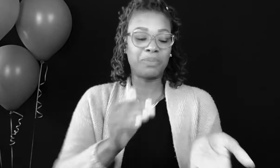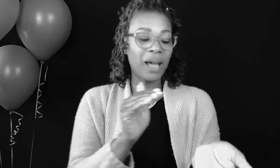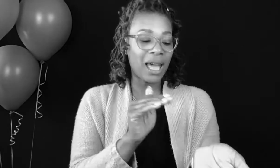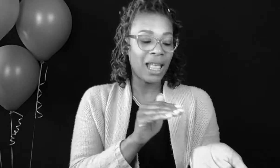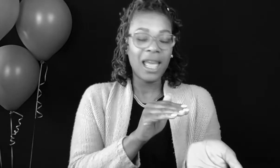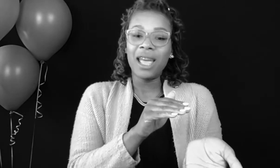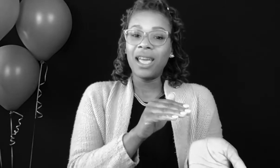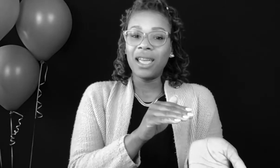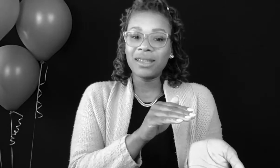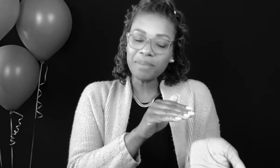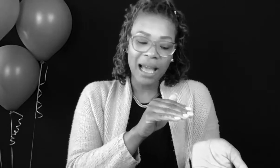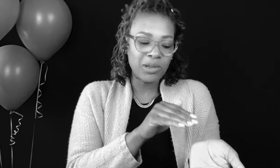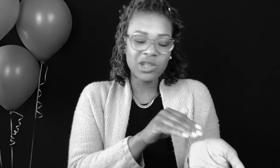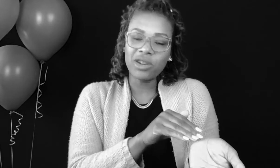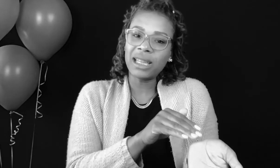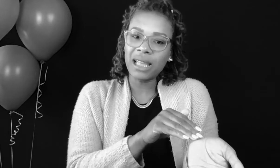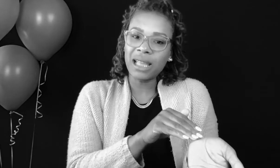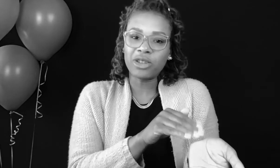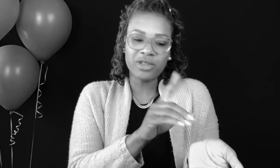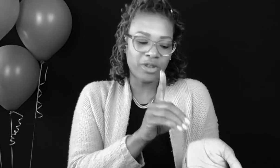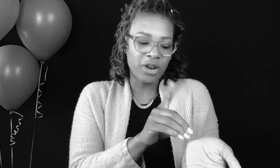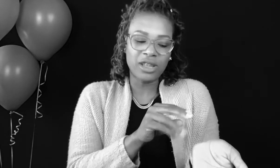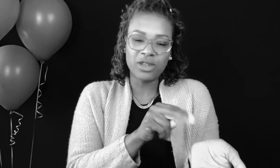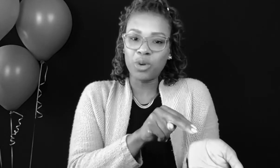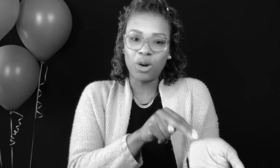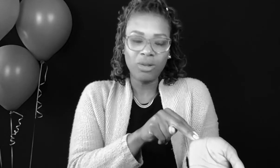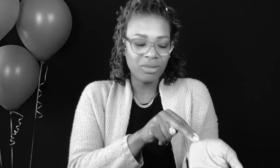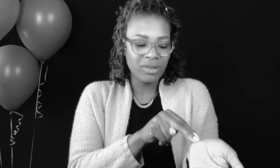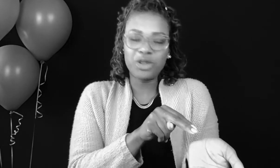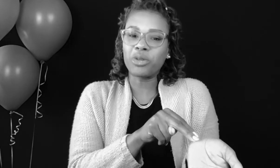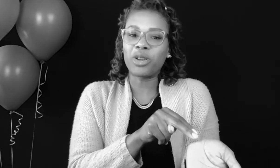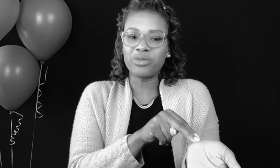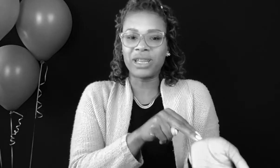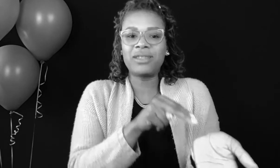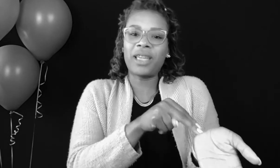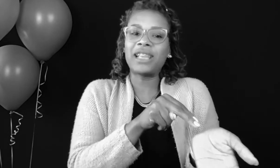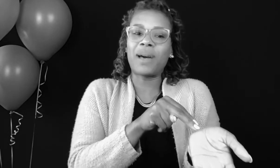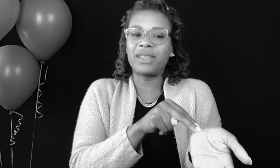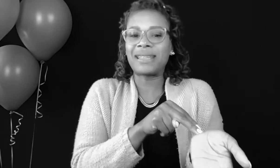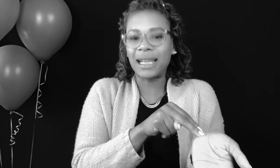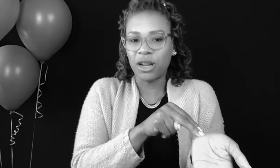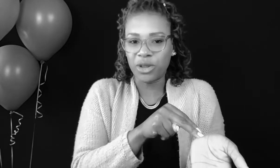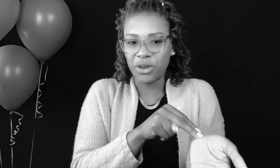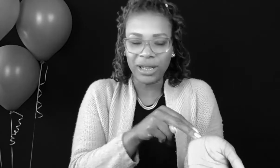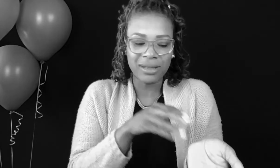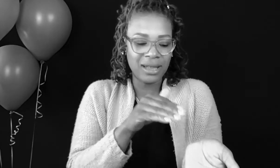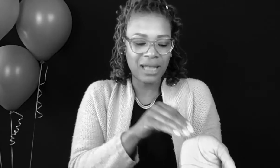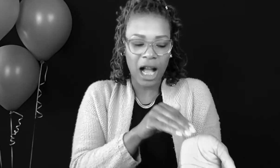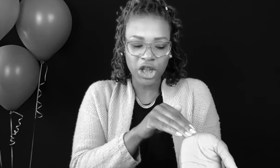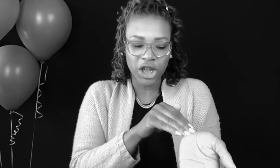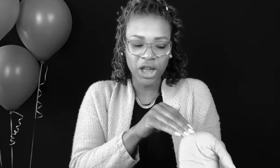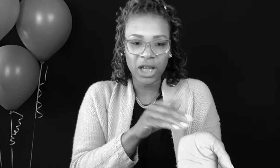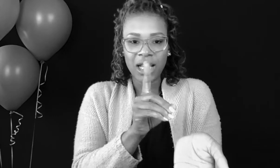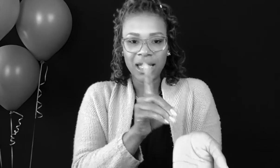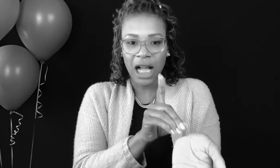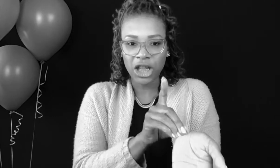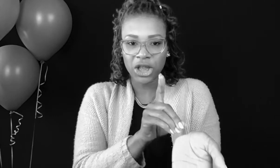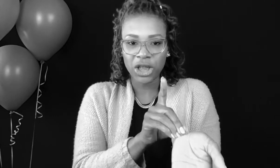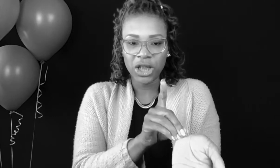But sometimes you still get doctors or nurses who will do it on the wrist. So that's why the signs are on your wrist. Doctor, doctor,